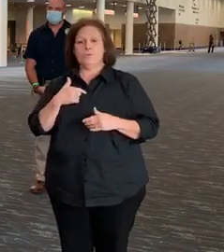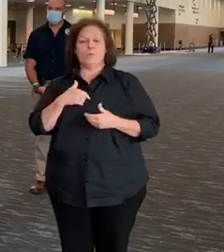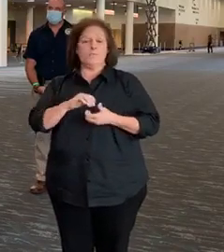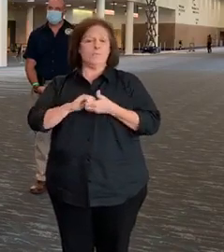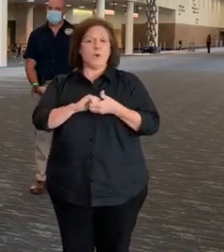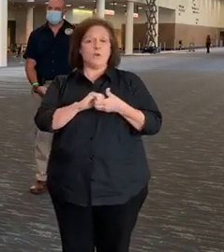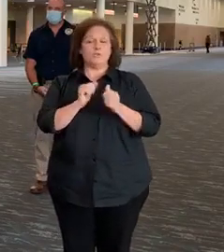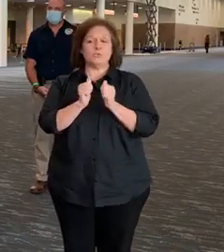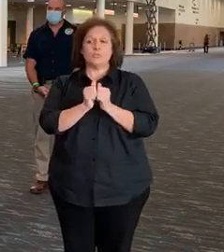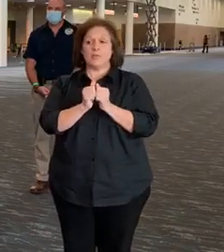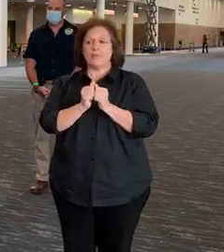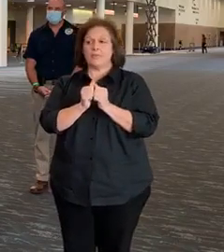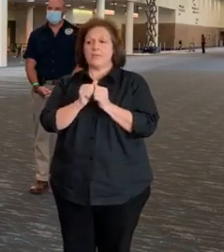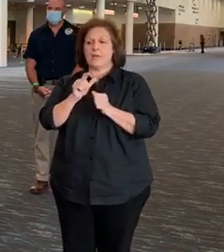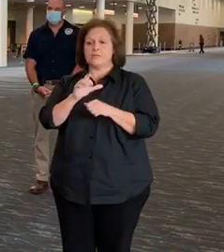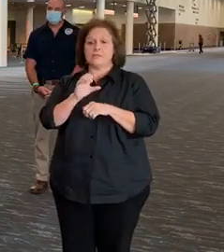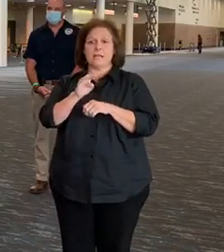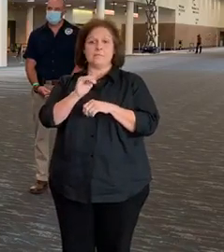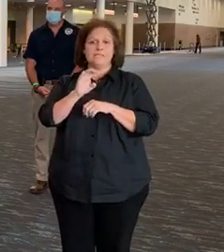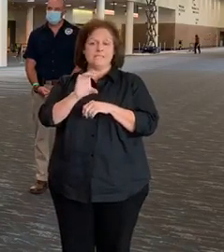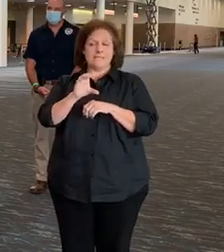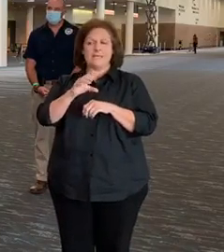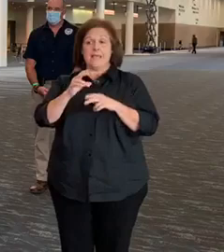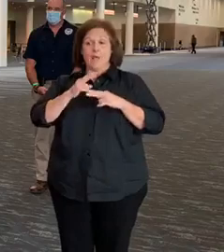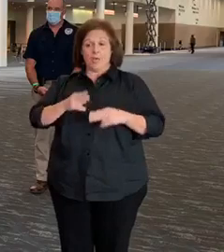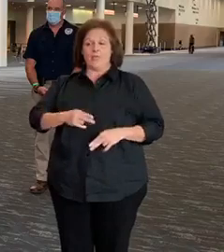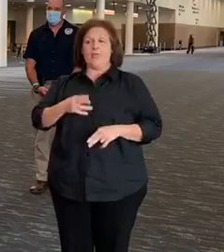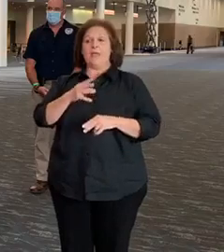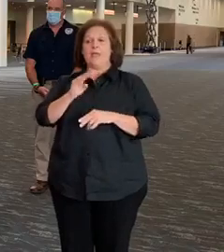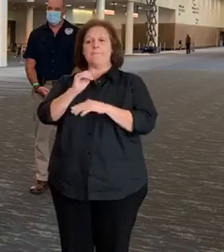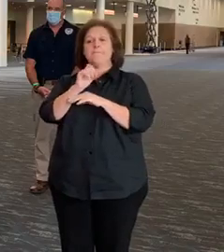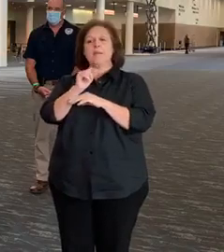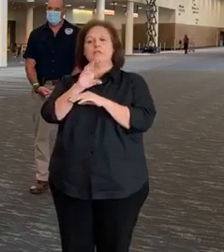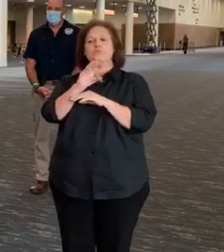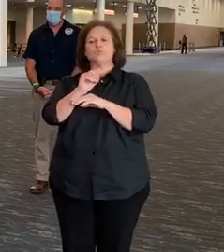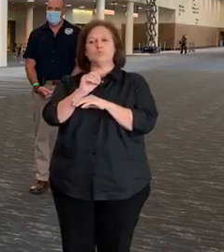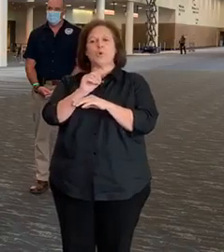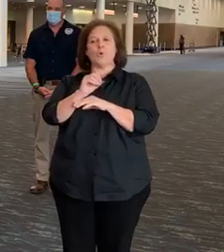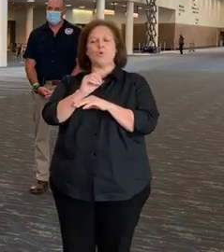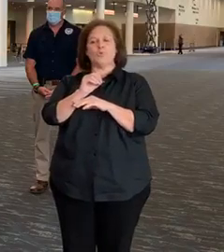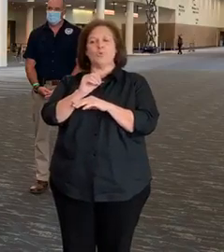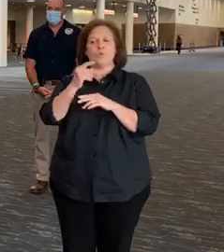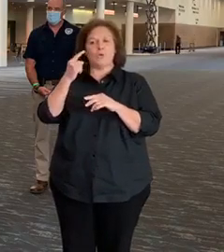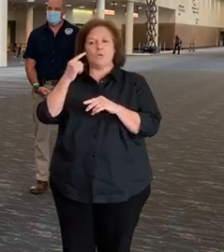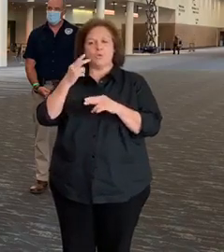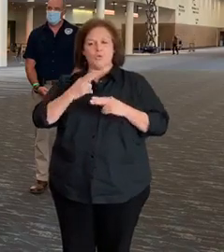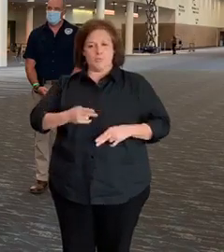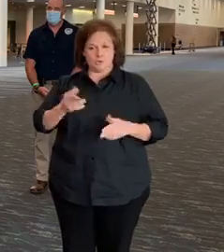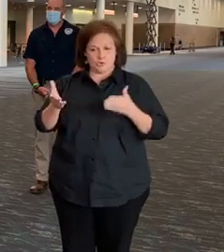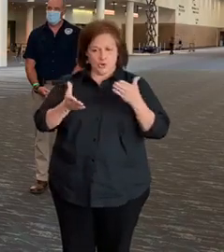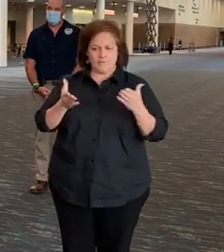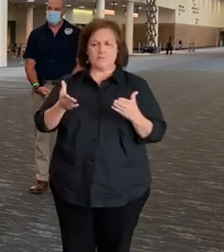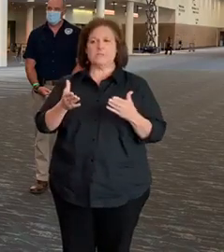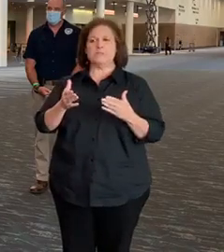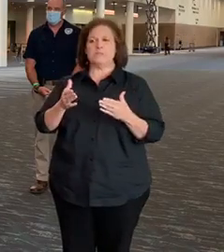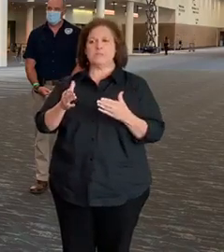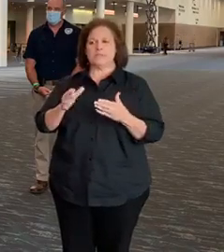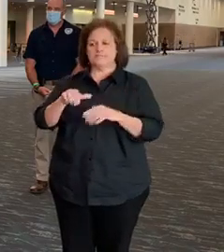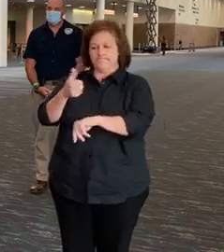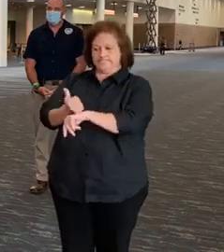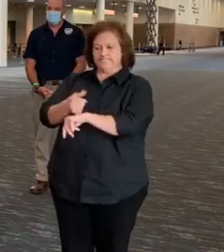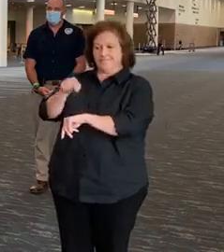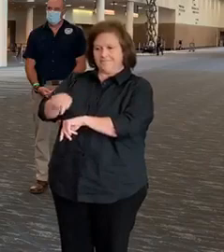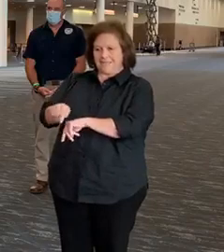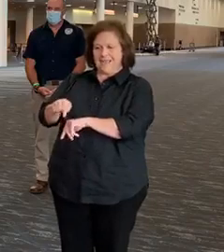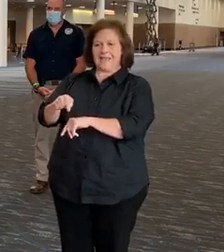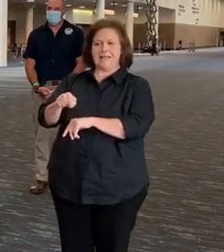partners from LCMC Health, as well as Metropolitan Human Services District, that are providing on-site